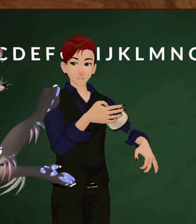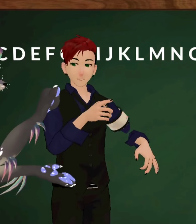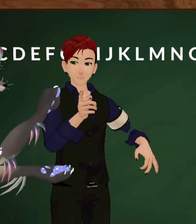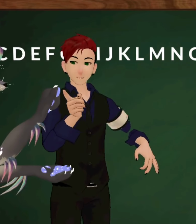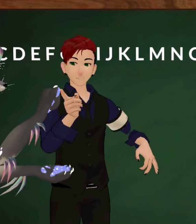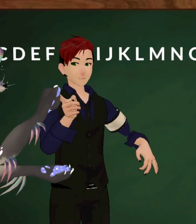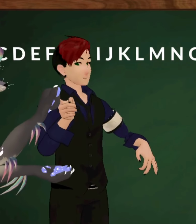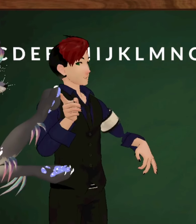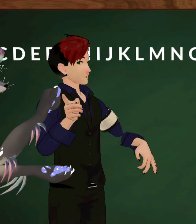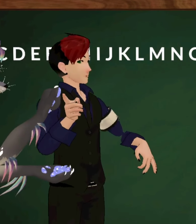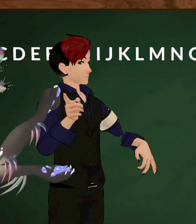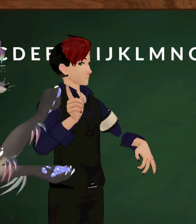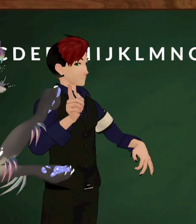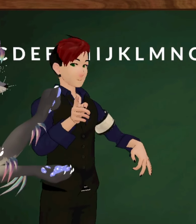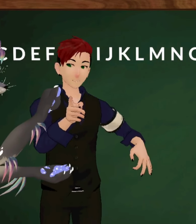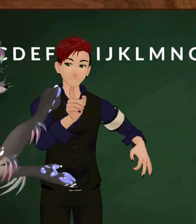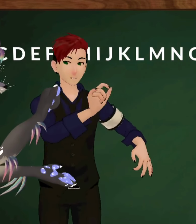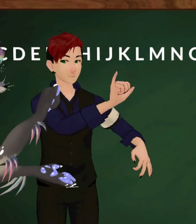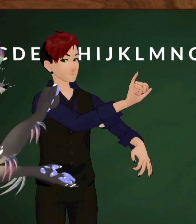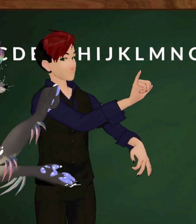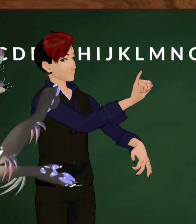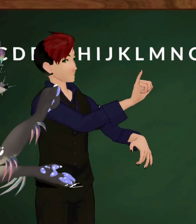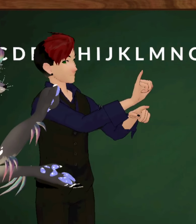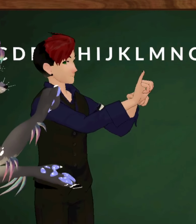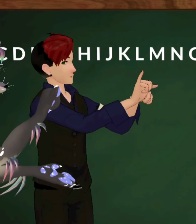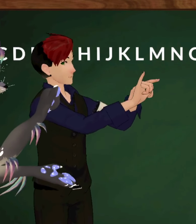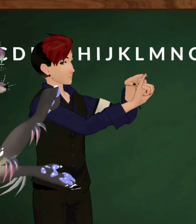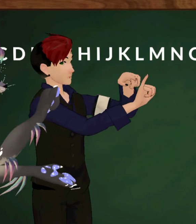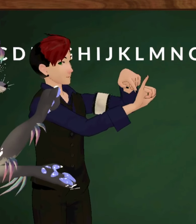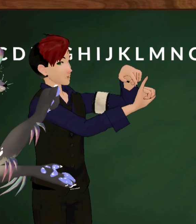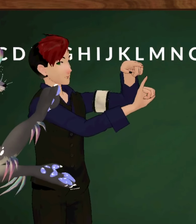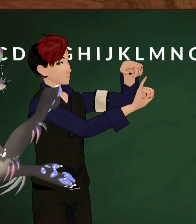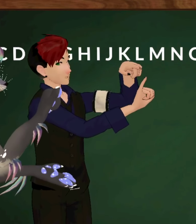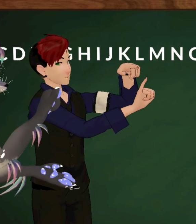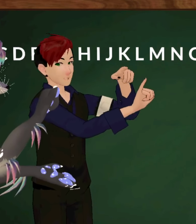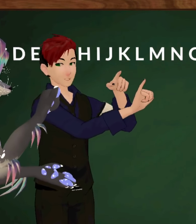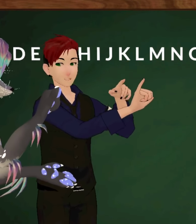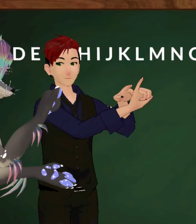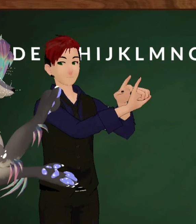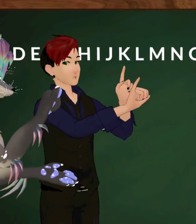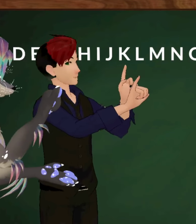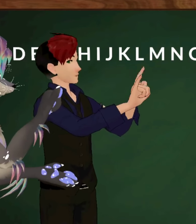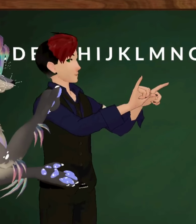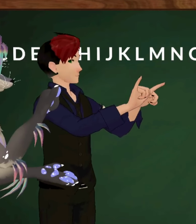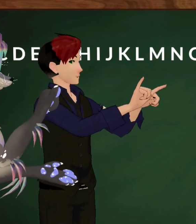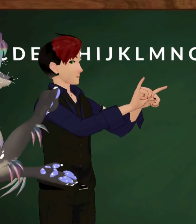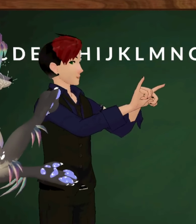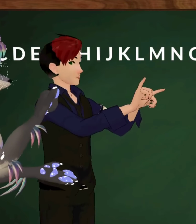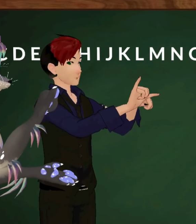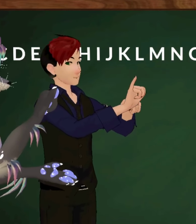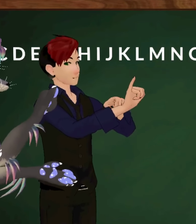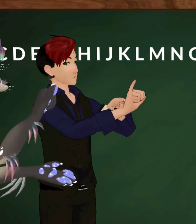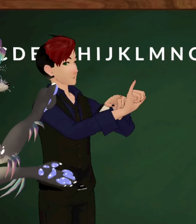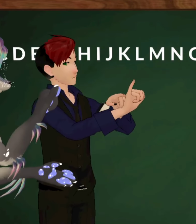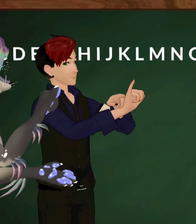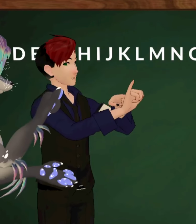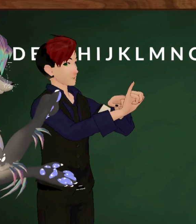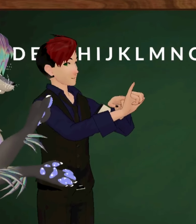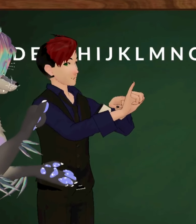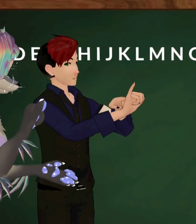have as their default gesture. You have your thumb out and your pinky out. There are some avatars who, instead of having this